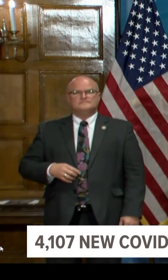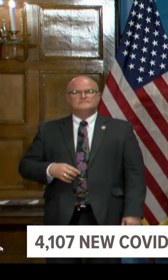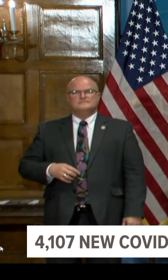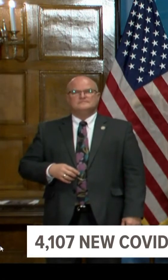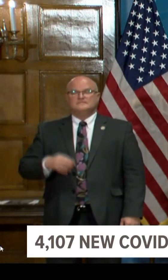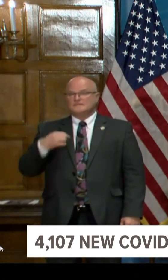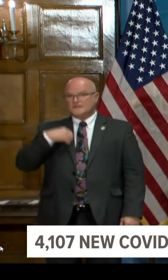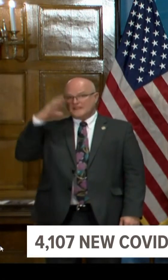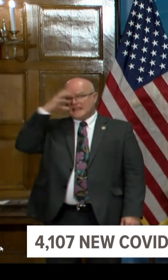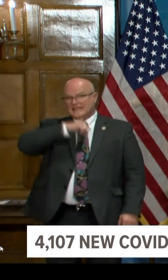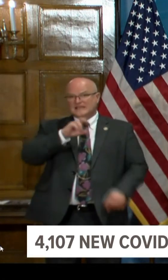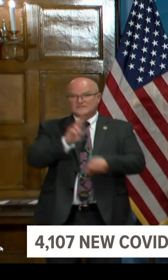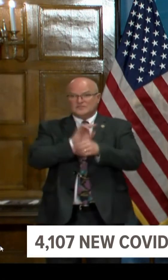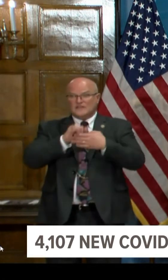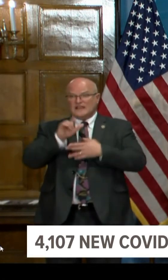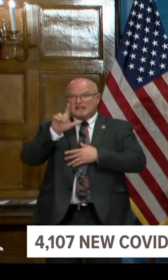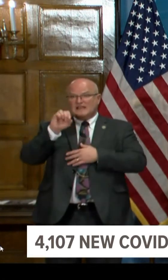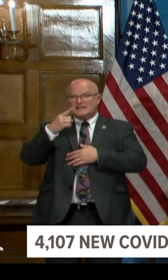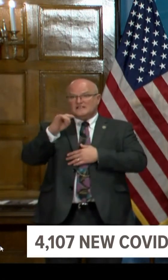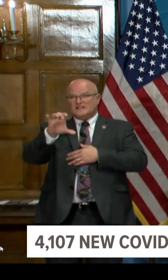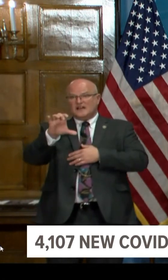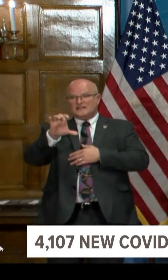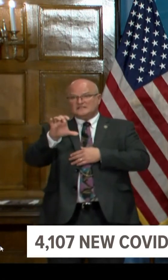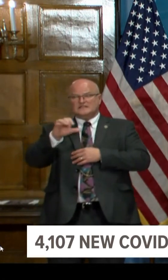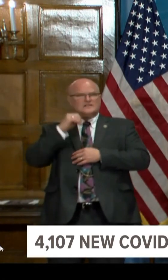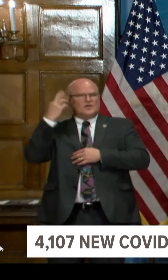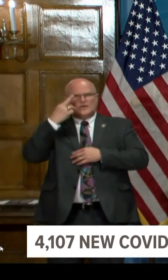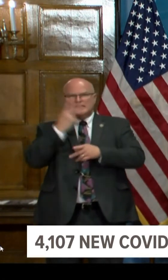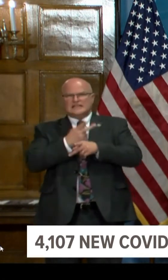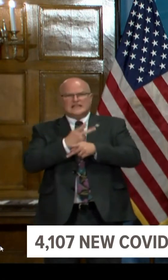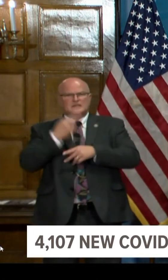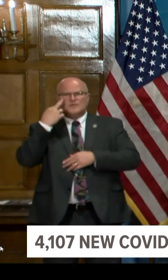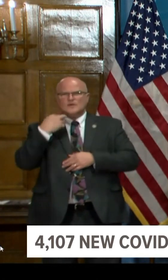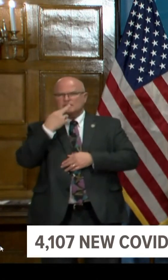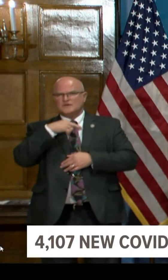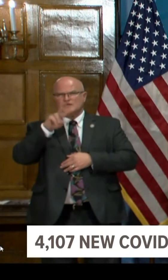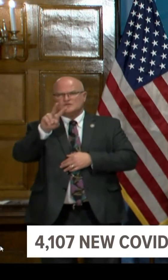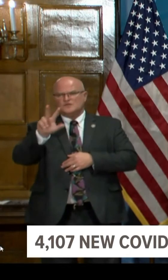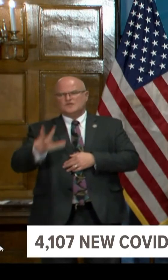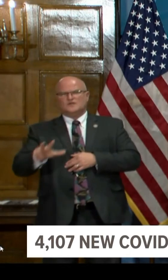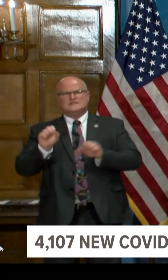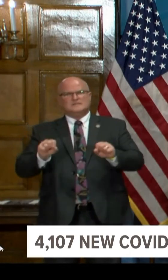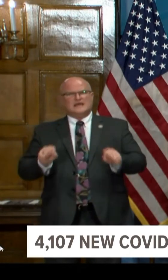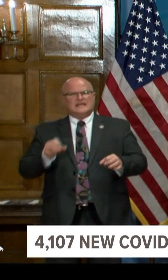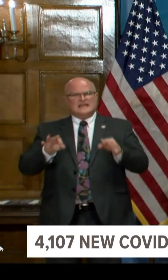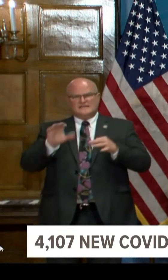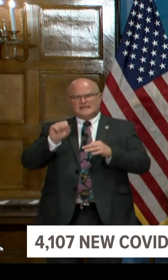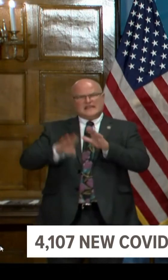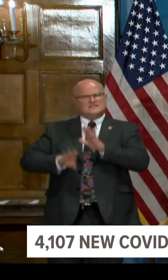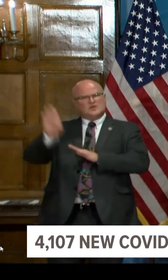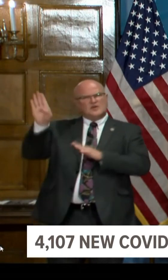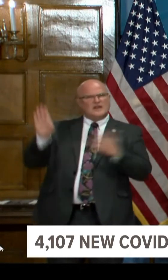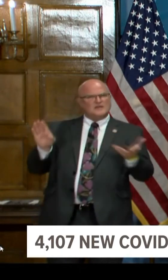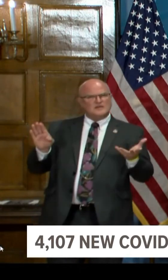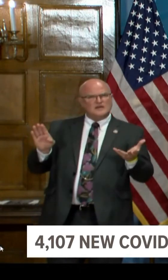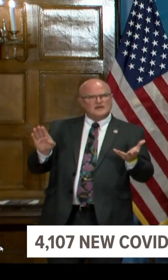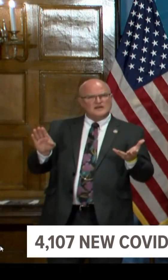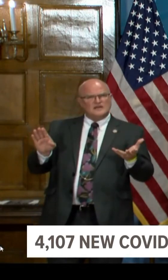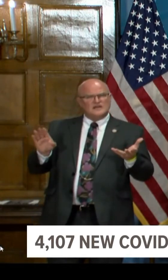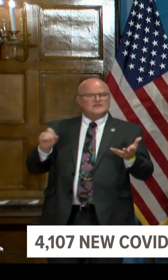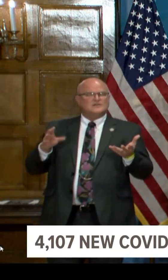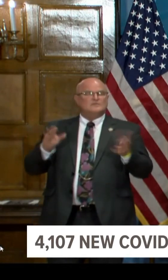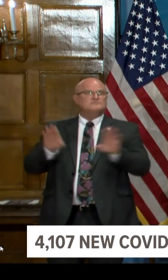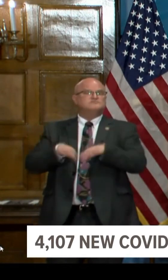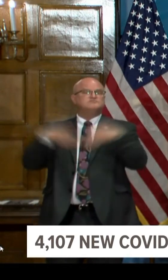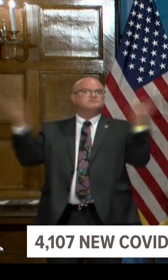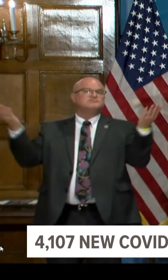Well, I guess if you use that logic, there's not any reason to keep restaurants at 2/3 capacity if our cases are going up, so let's just let